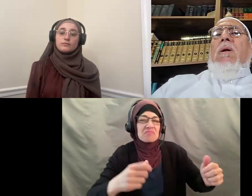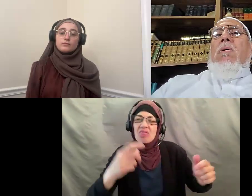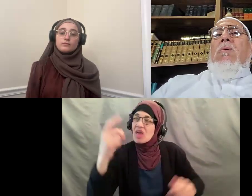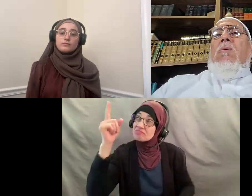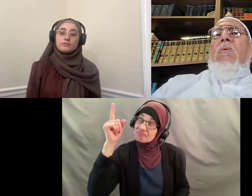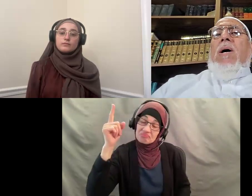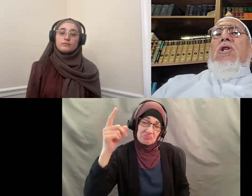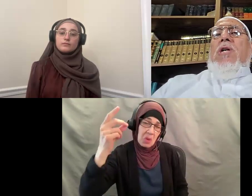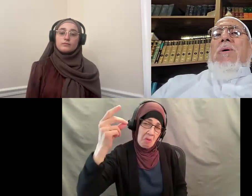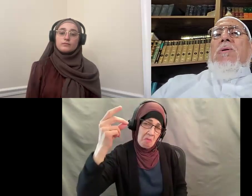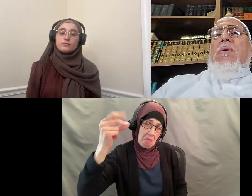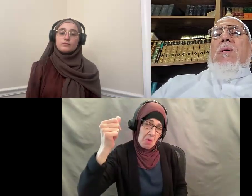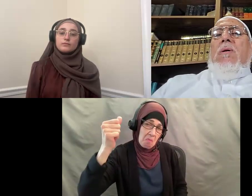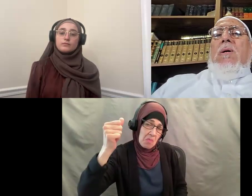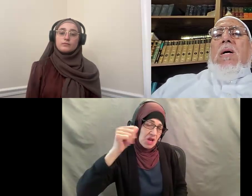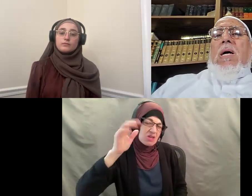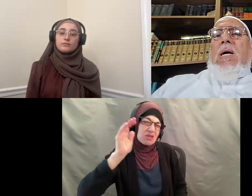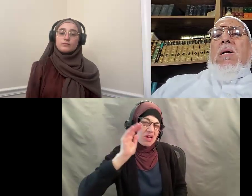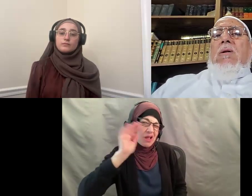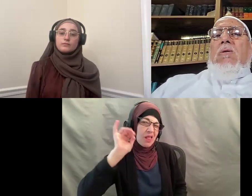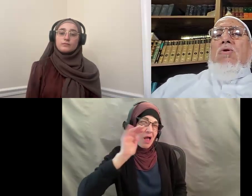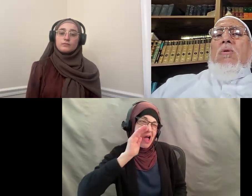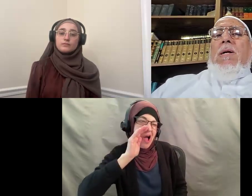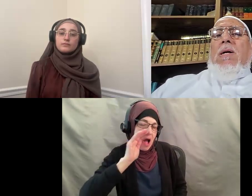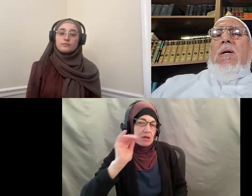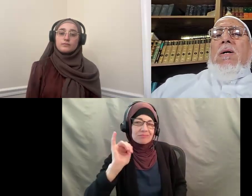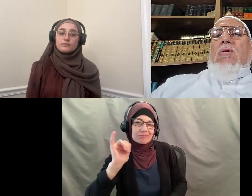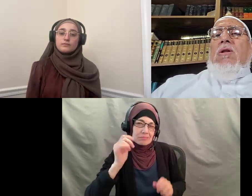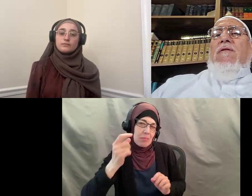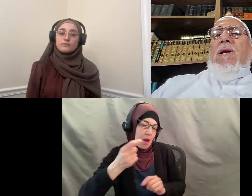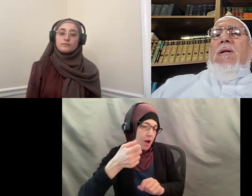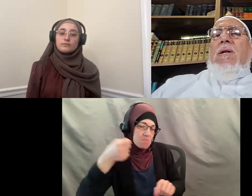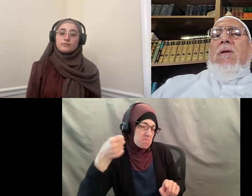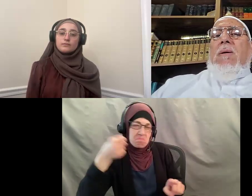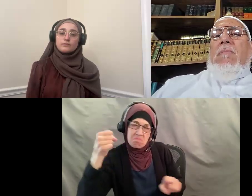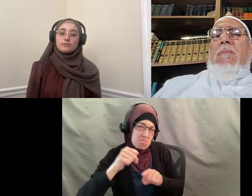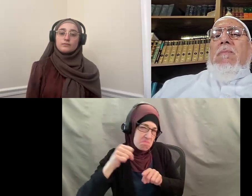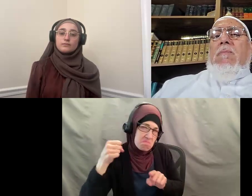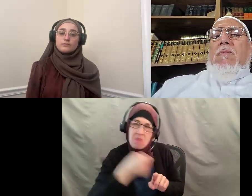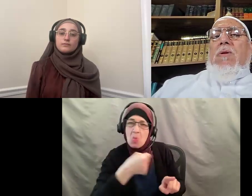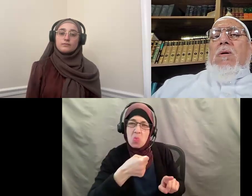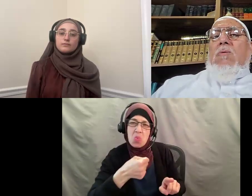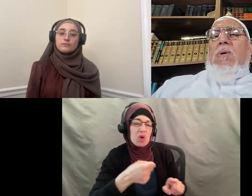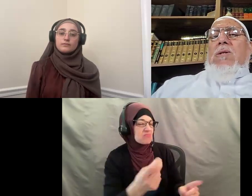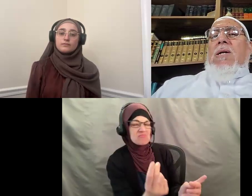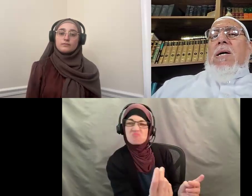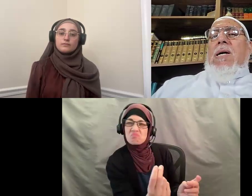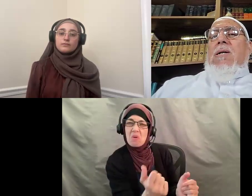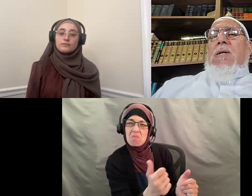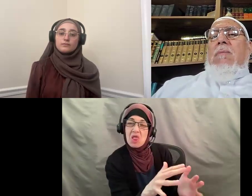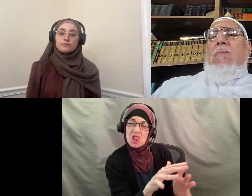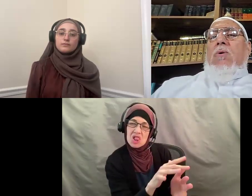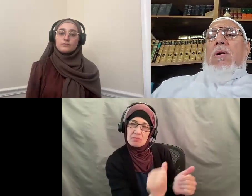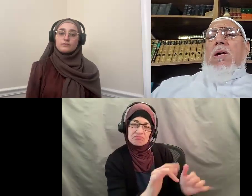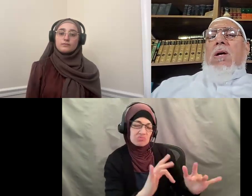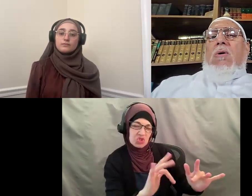one blow, one shout, and nobody could defend them. We sent